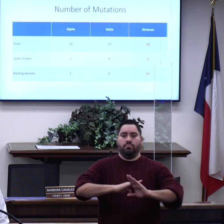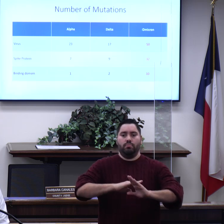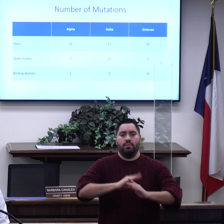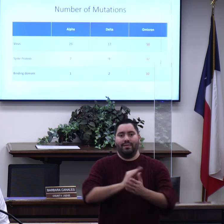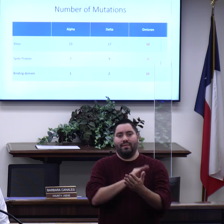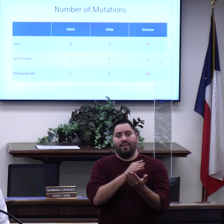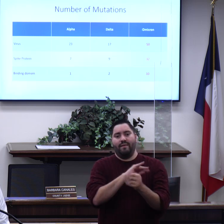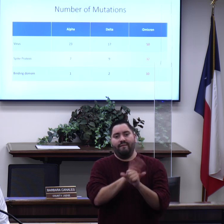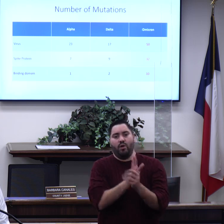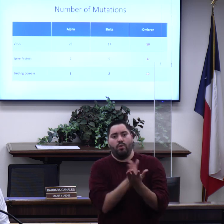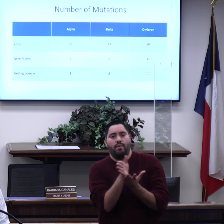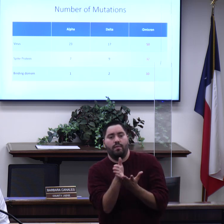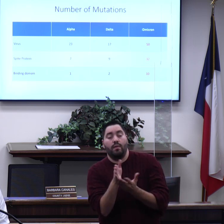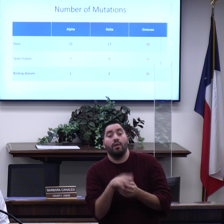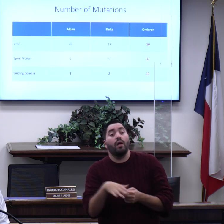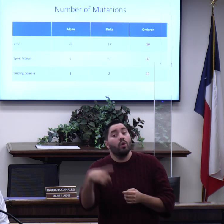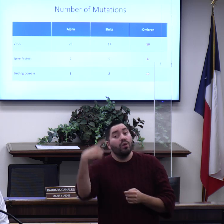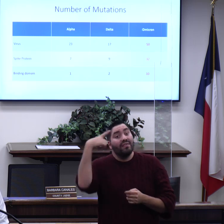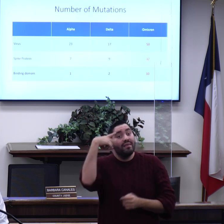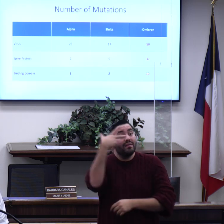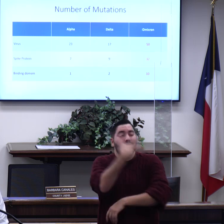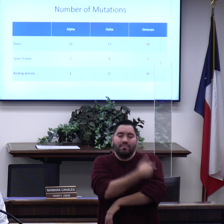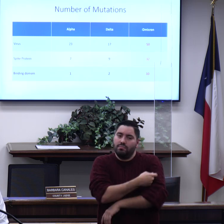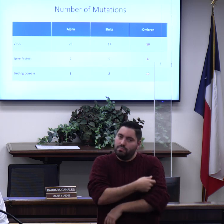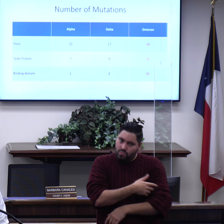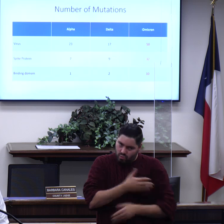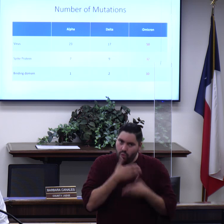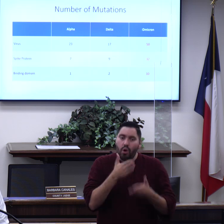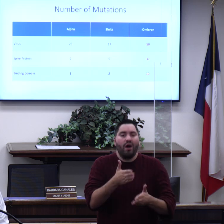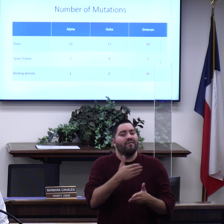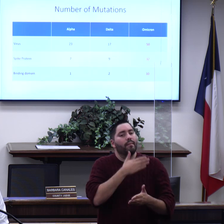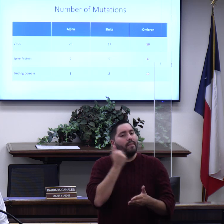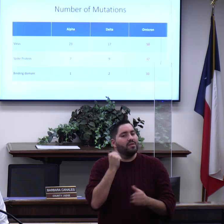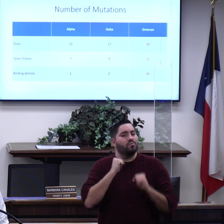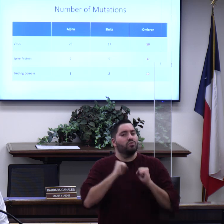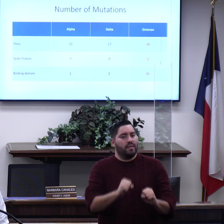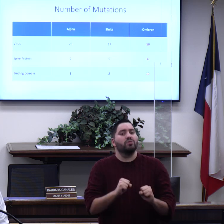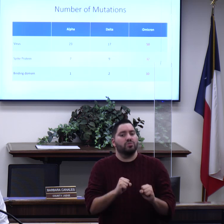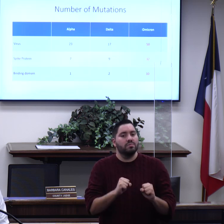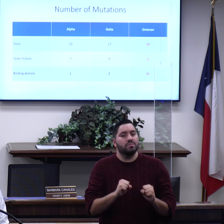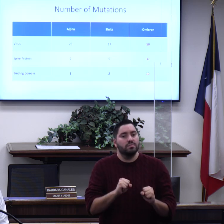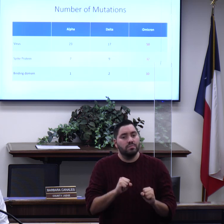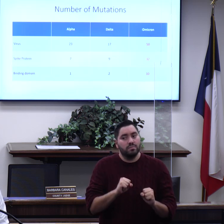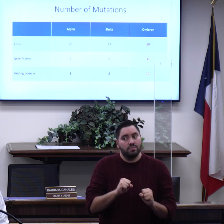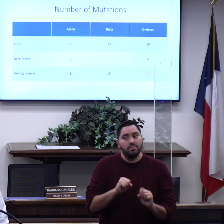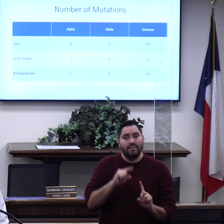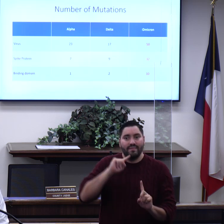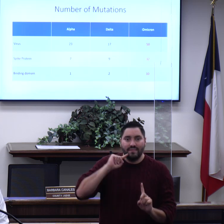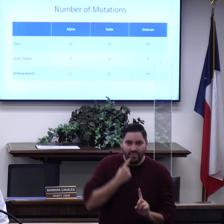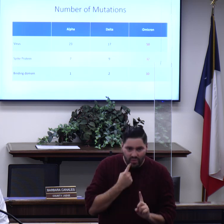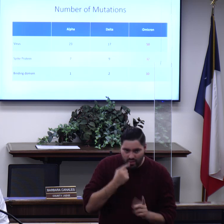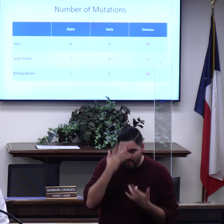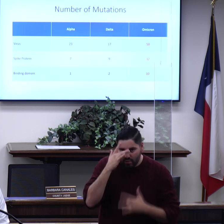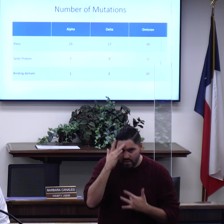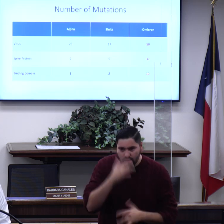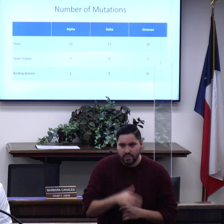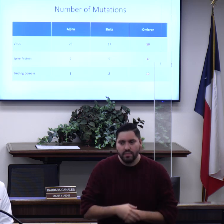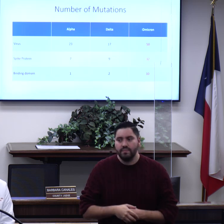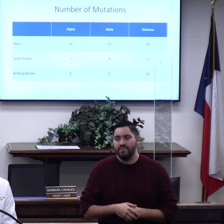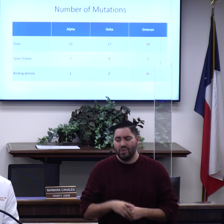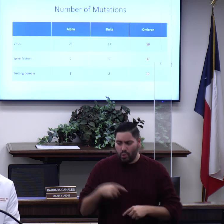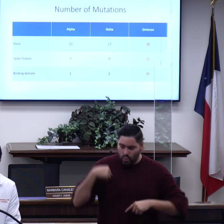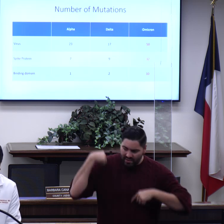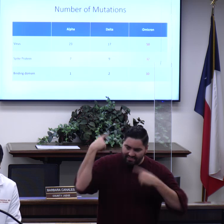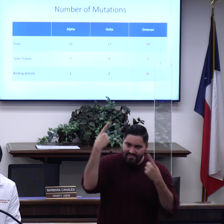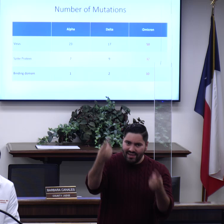think vaccines will offer best protection against the death and severe illness. So we've been worried